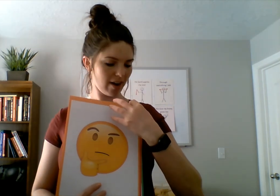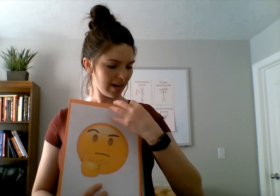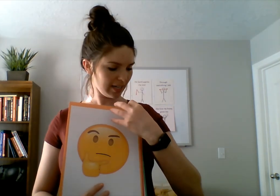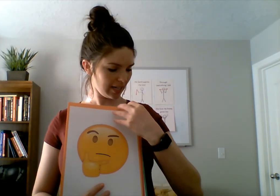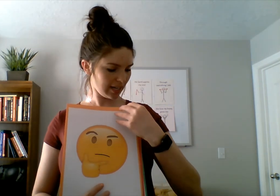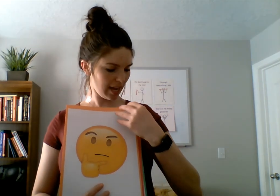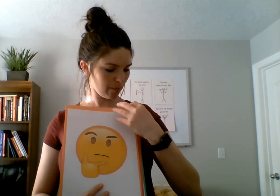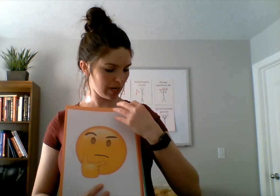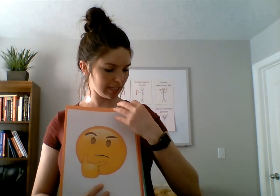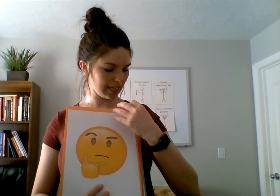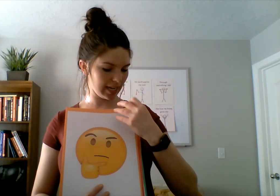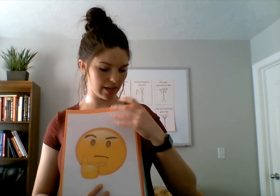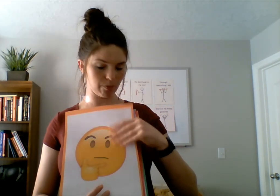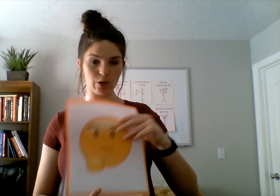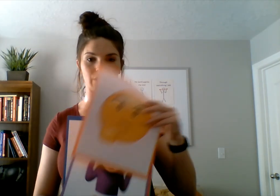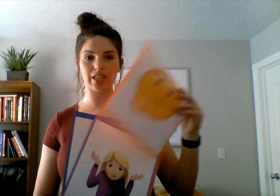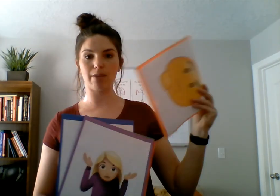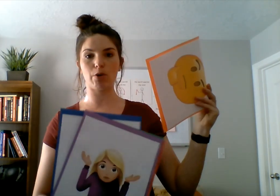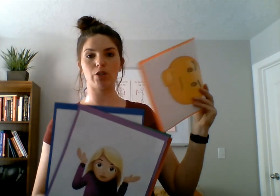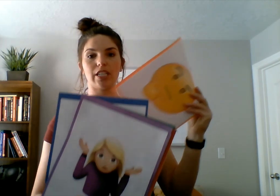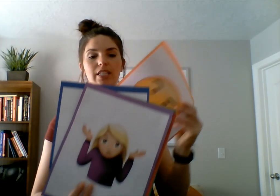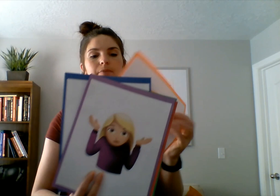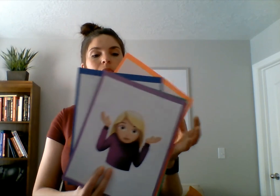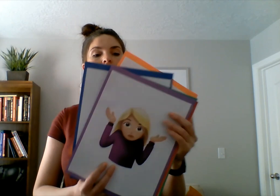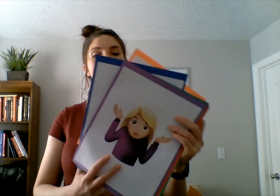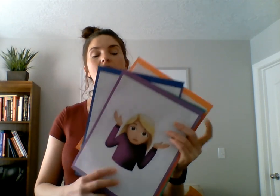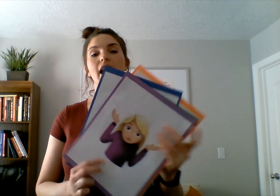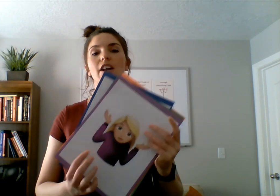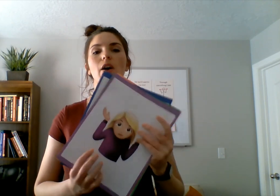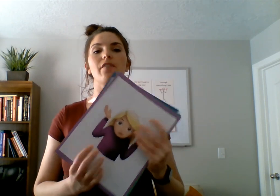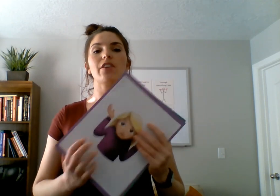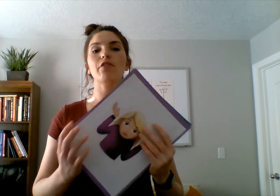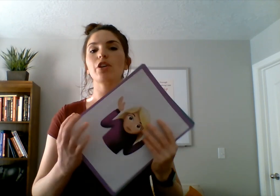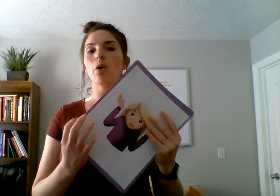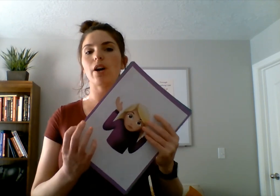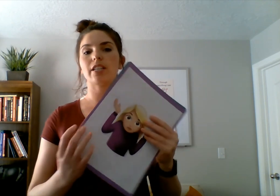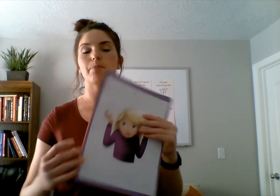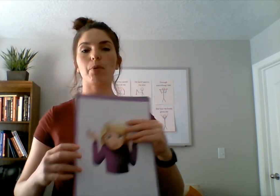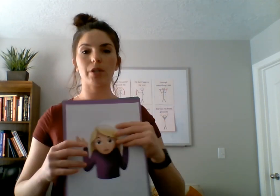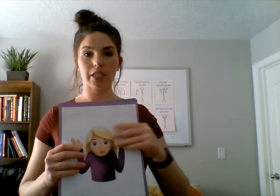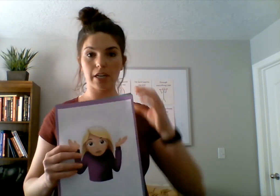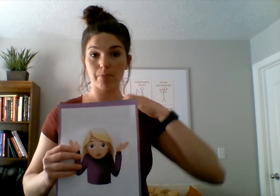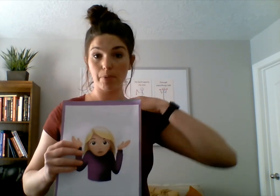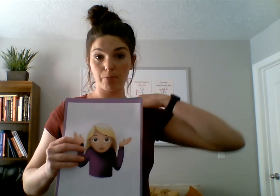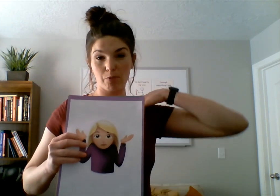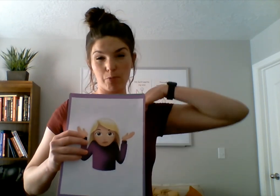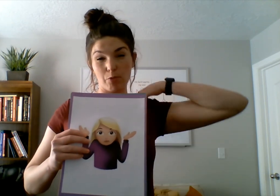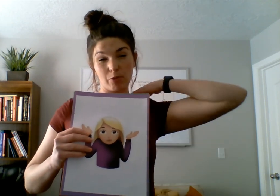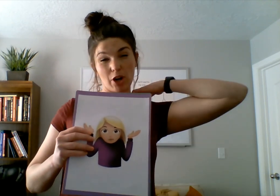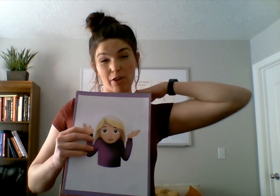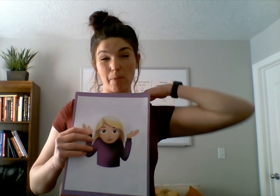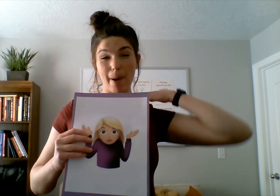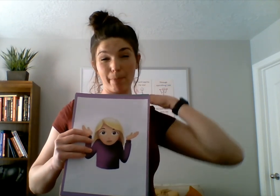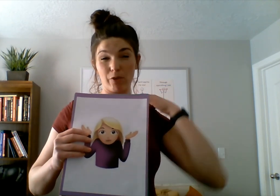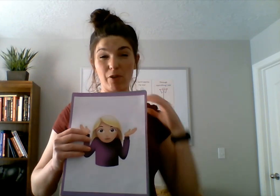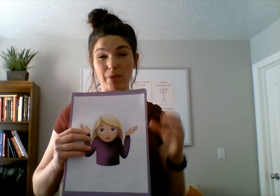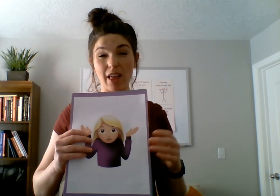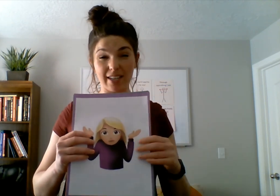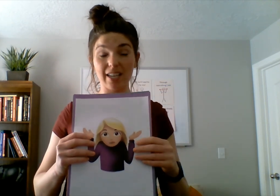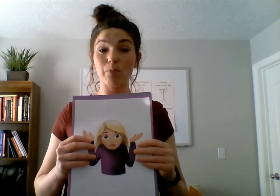right. Okay. We're going to sing it using emojis. And I don't have any for the chorus, but we're just going to try and remember from the last time